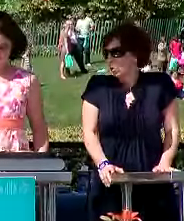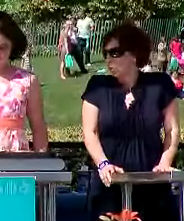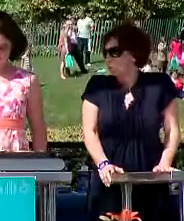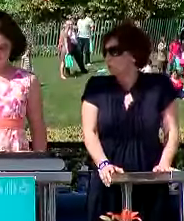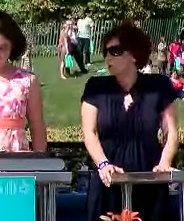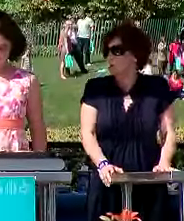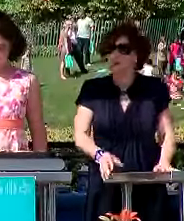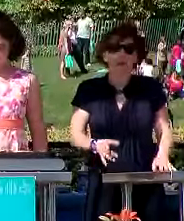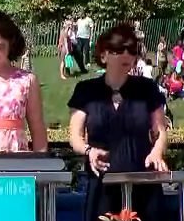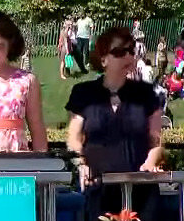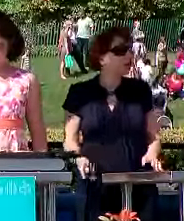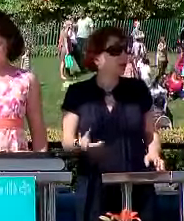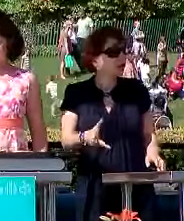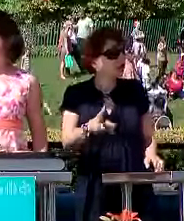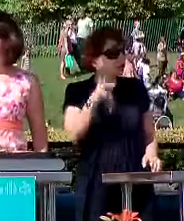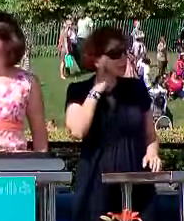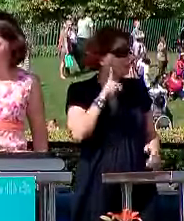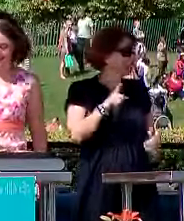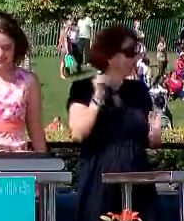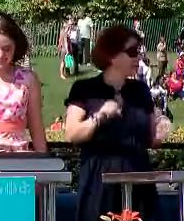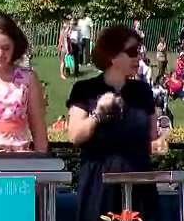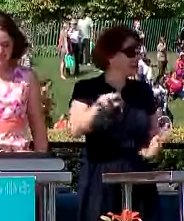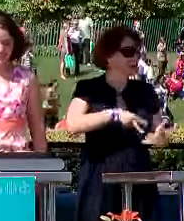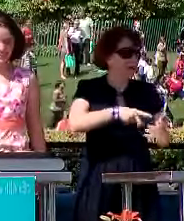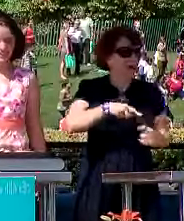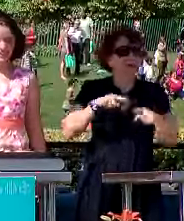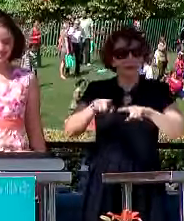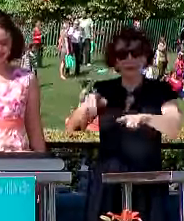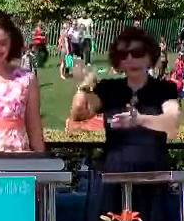Always have music to dance to when you're cooking.